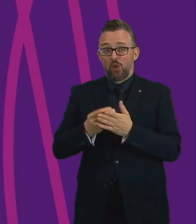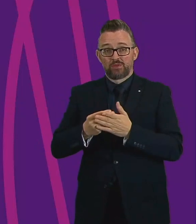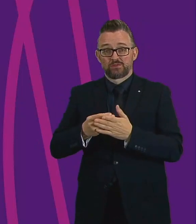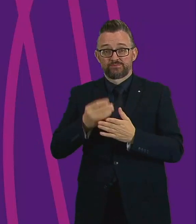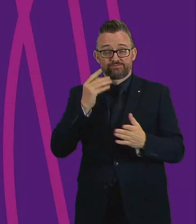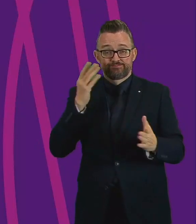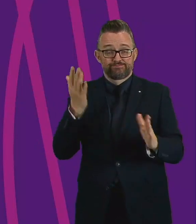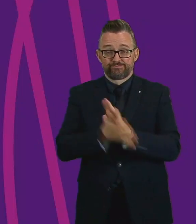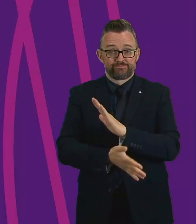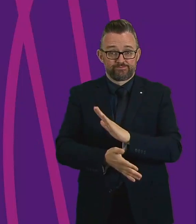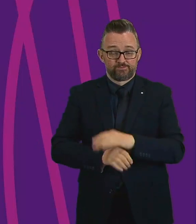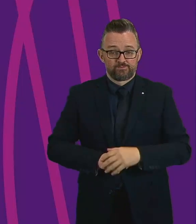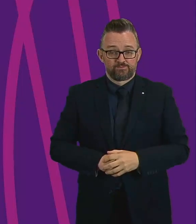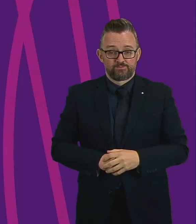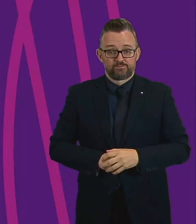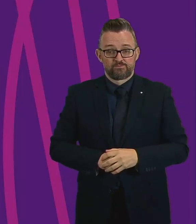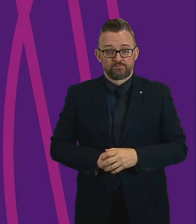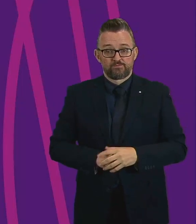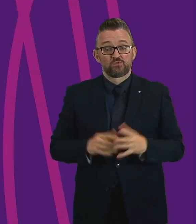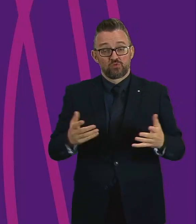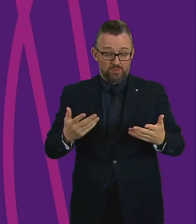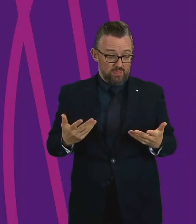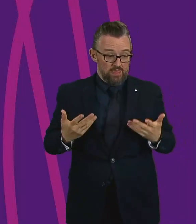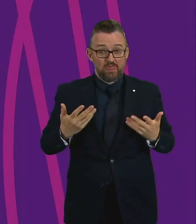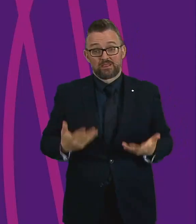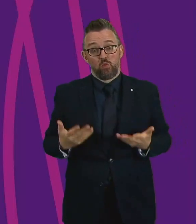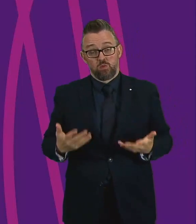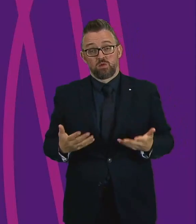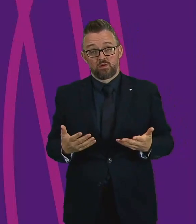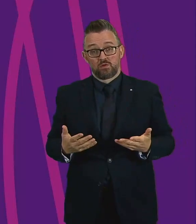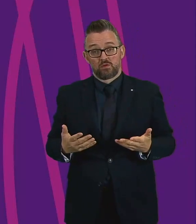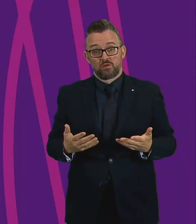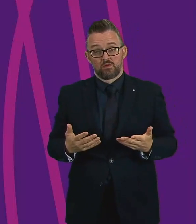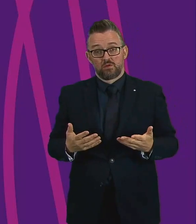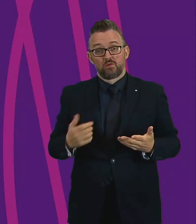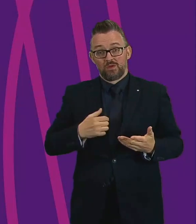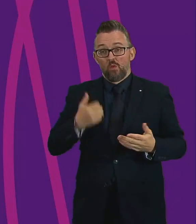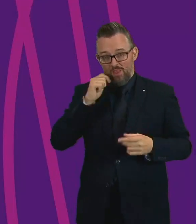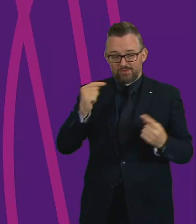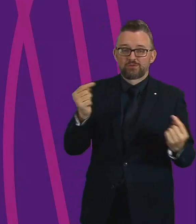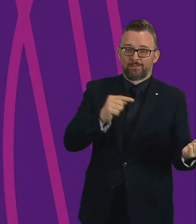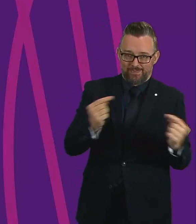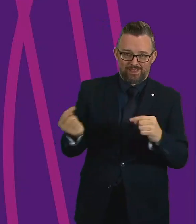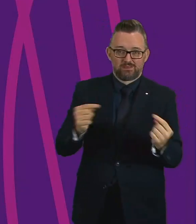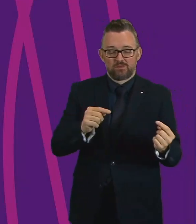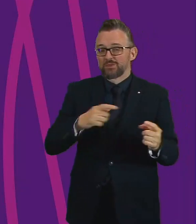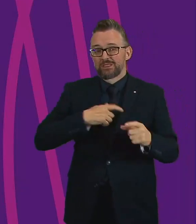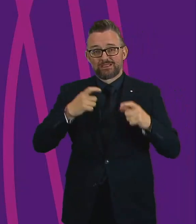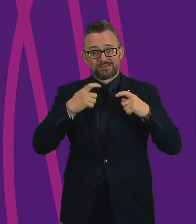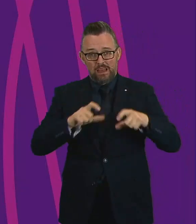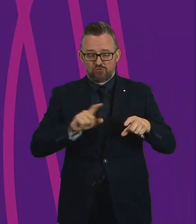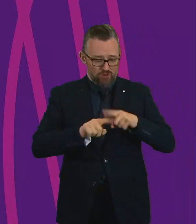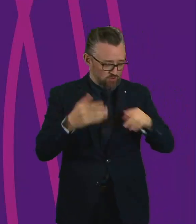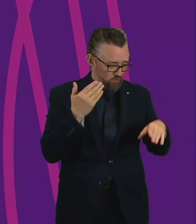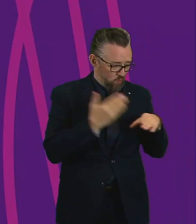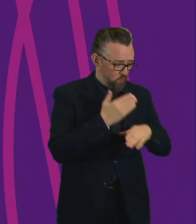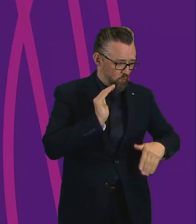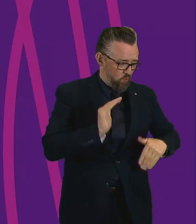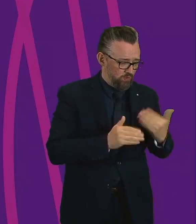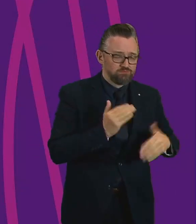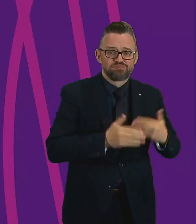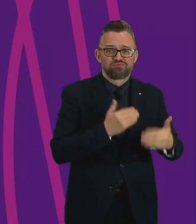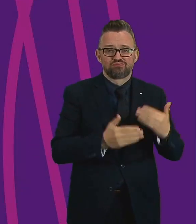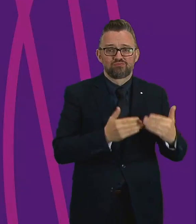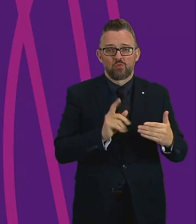public services. In the meantime, Presiding Officer, whilst we debate these matters, we are still working as quickly as we did at the beginning